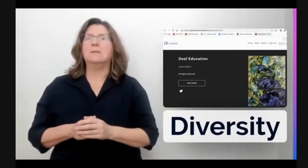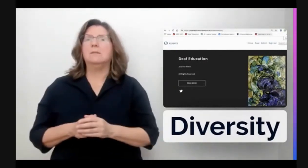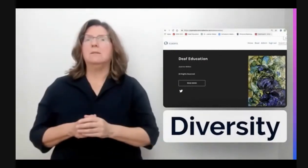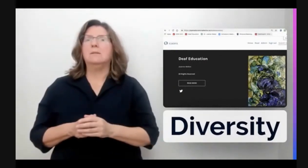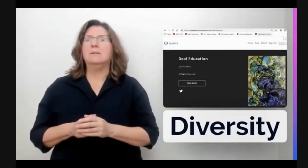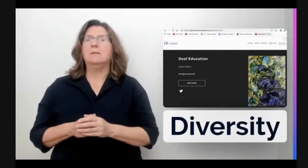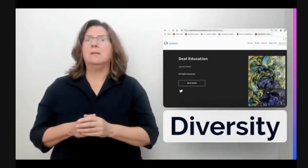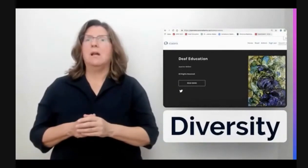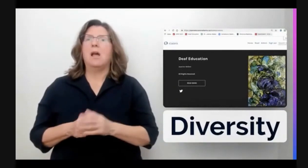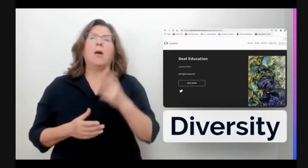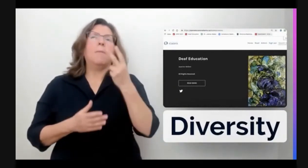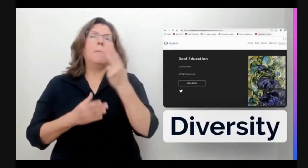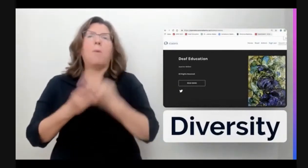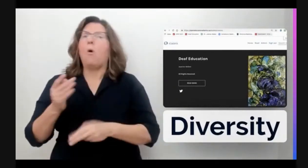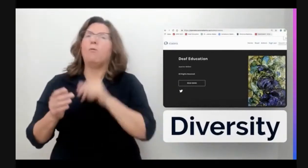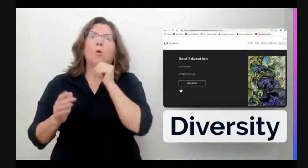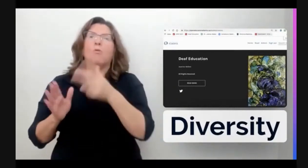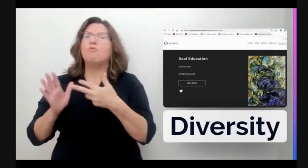middle-class women.